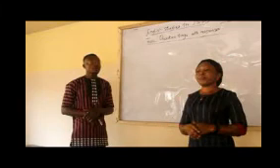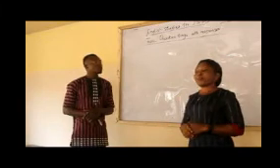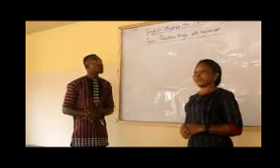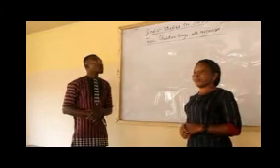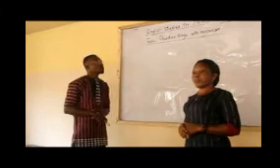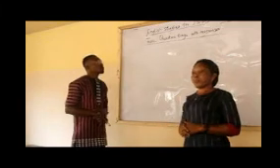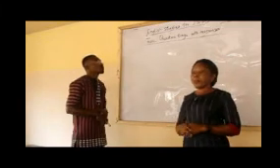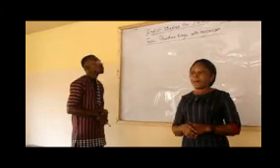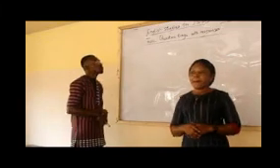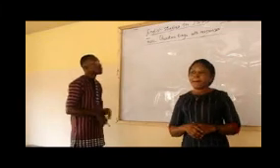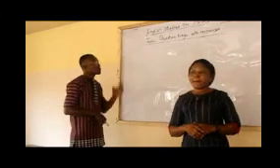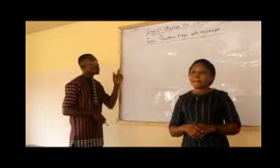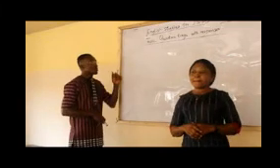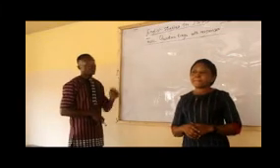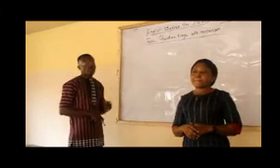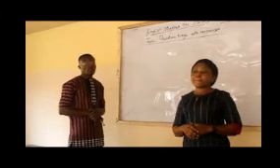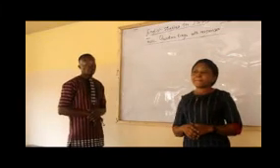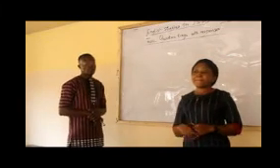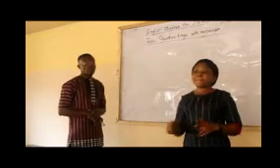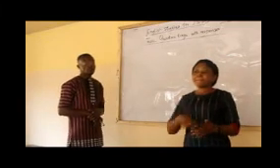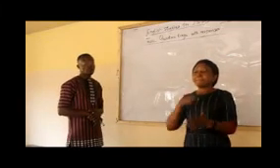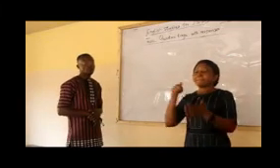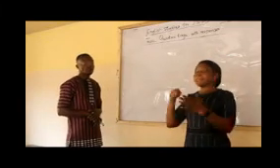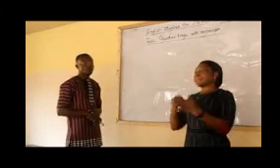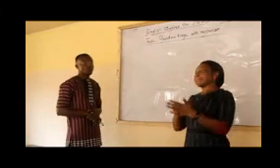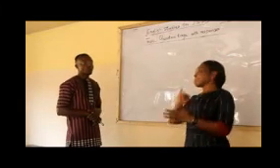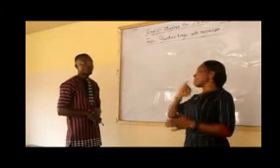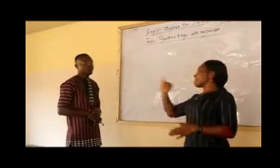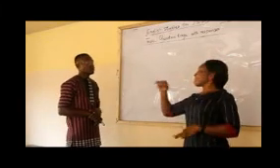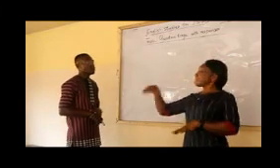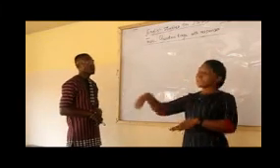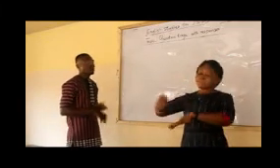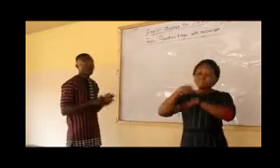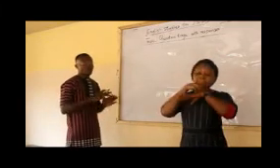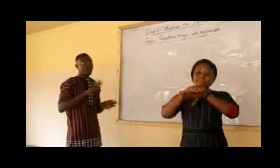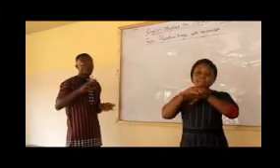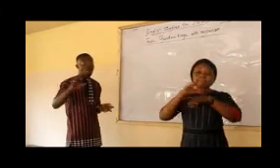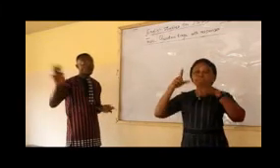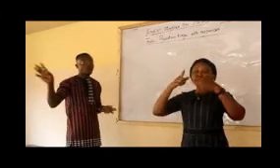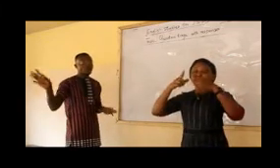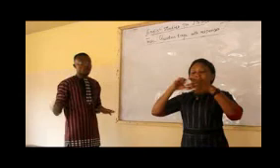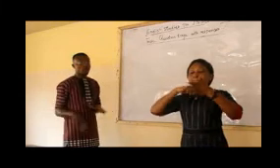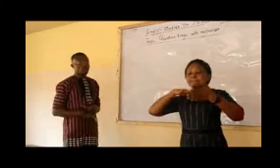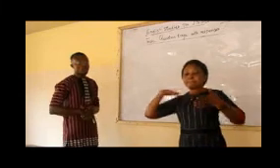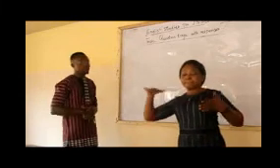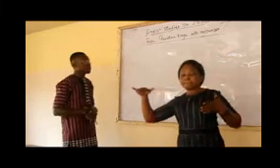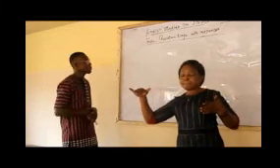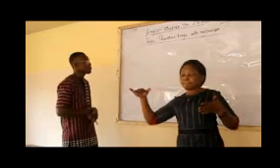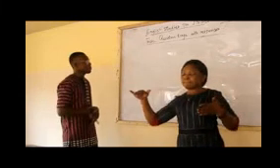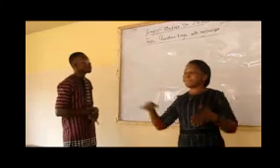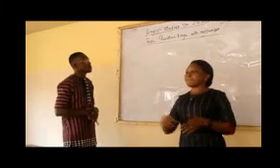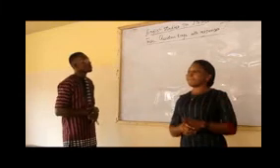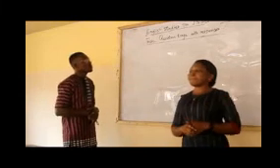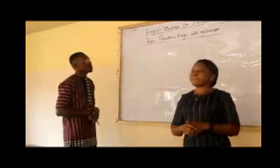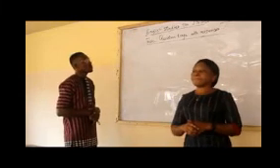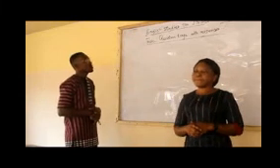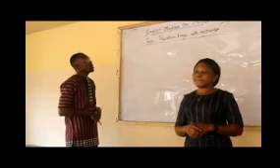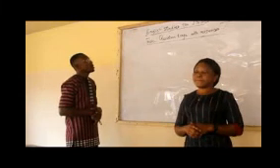join because this is English studies. It cuts across levels.